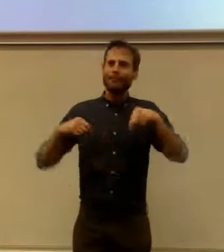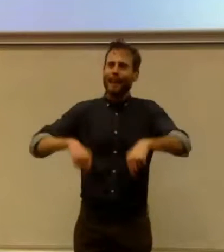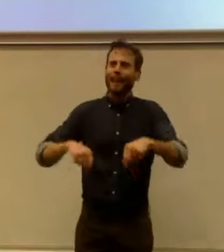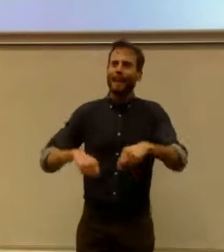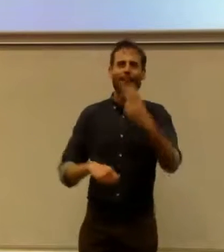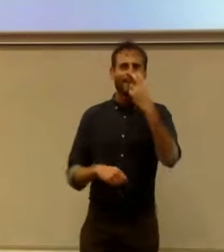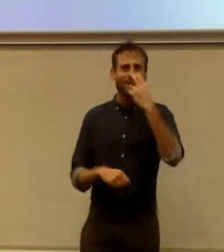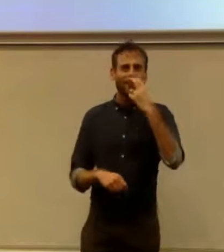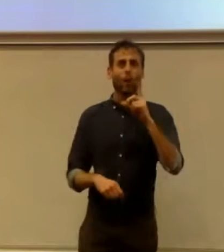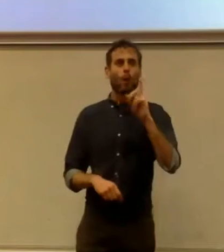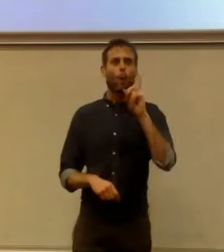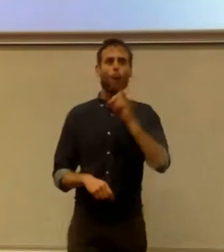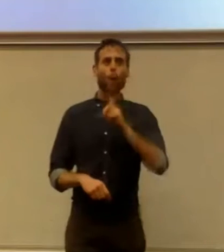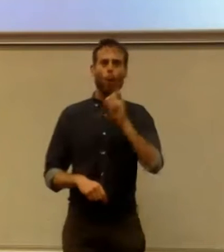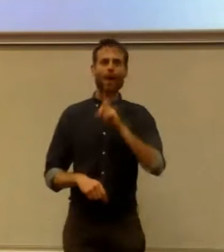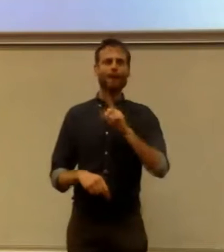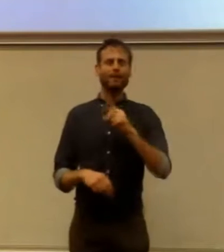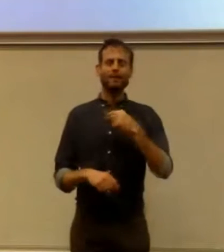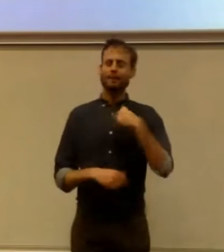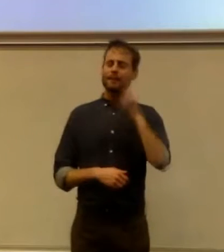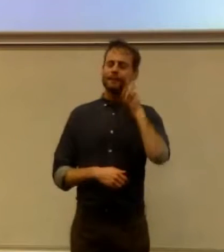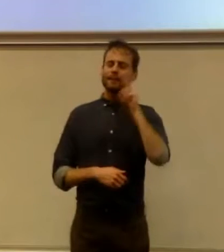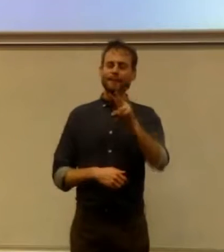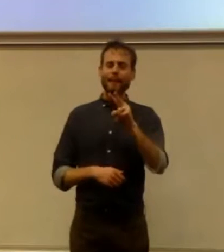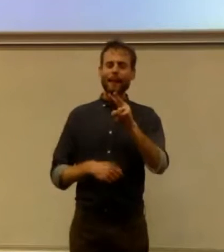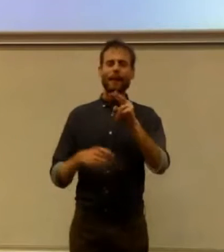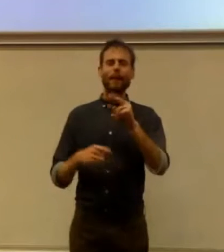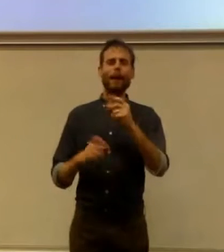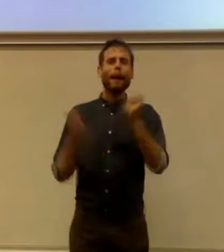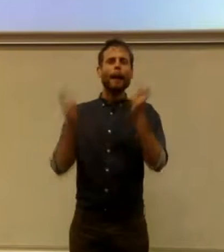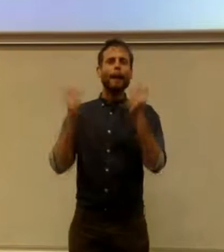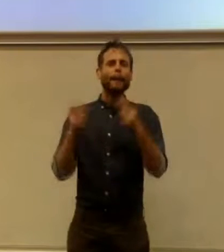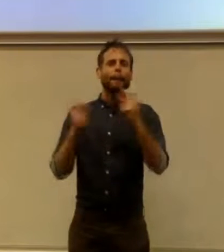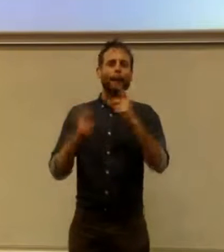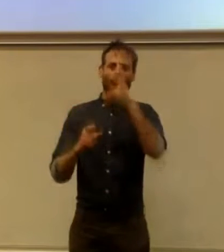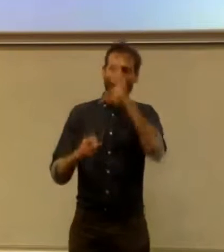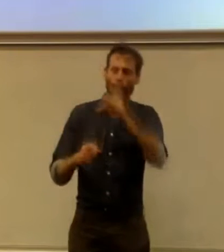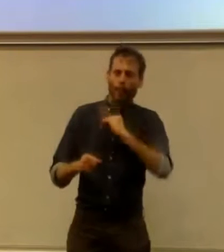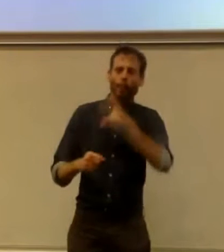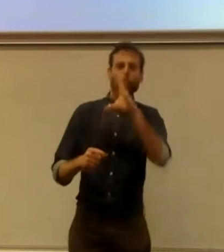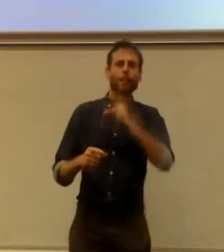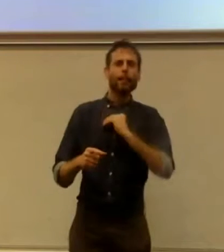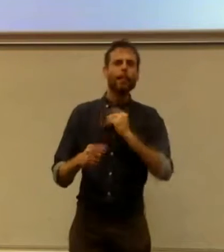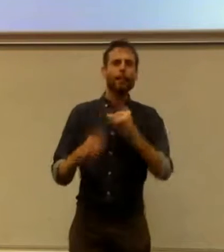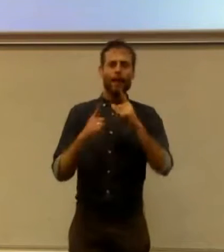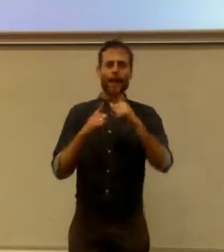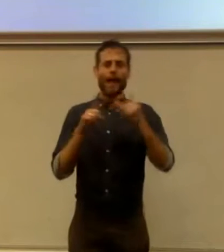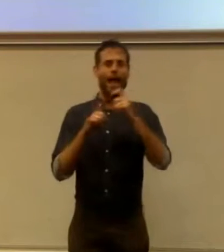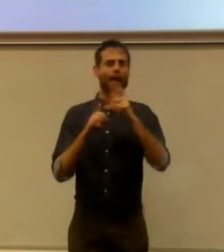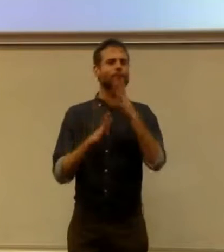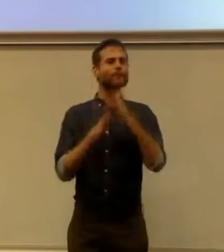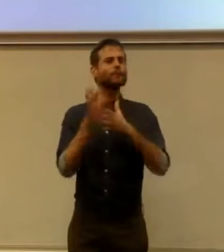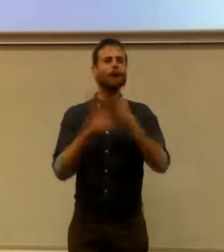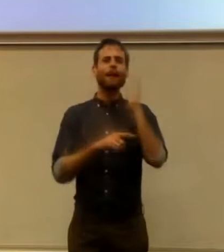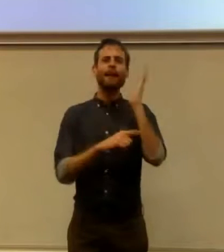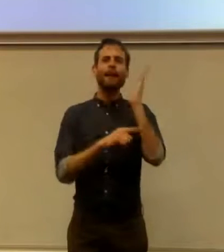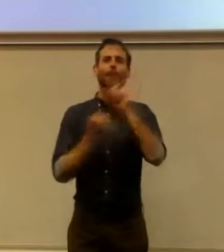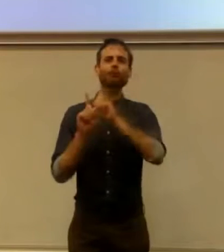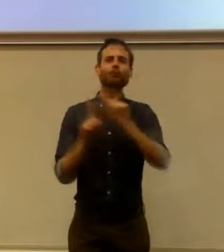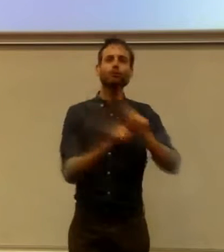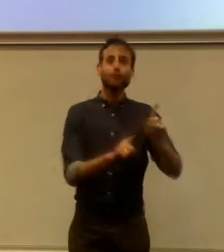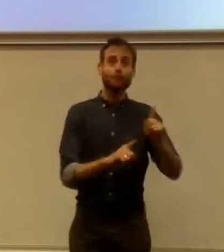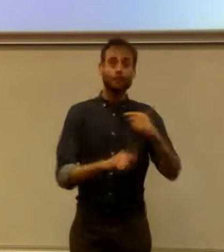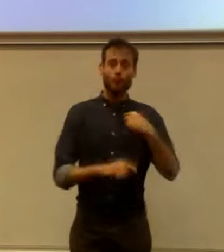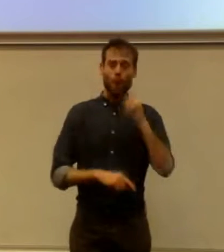email notifications about the Ed Sign lectures, and they always look so interesting. But I've never managed to make it along to one. This is